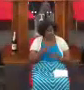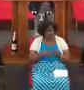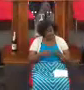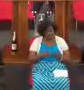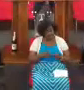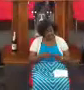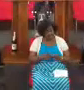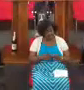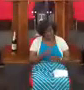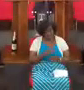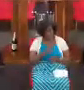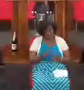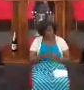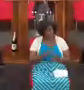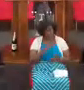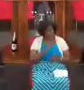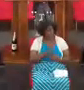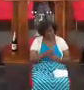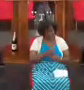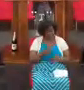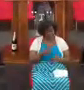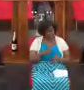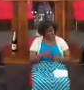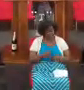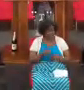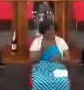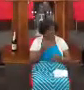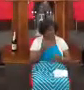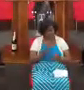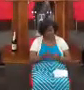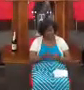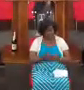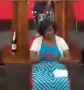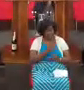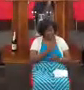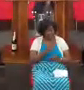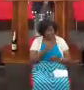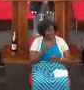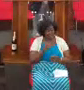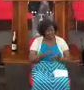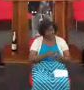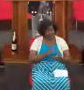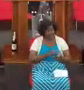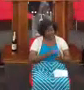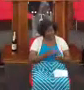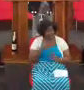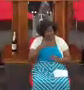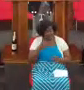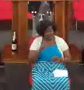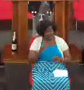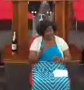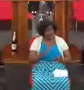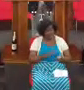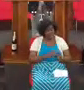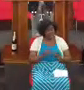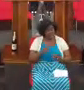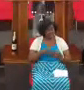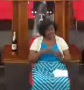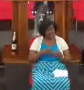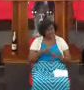people. And that didn't make them too popular. And the Bible says that Jesus, in spite of this,